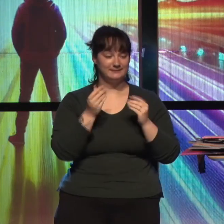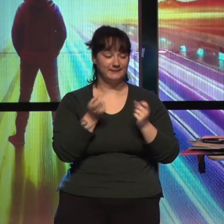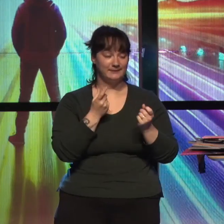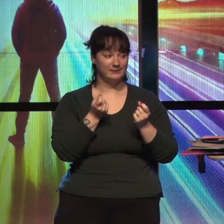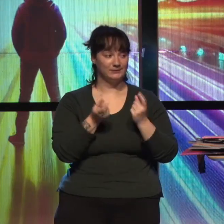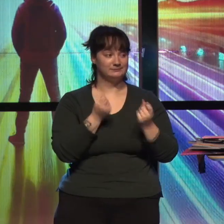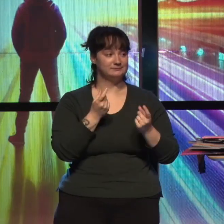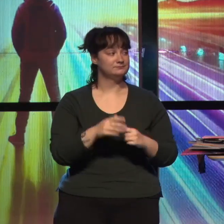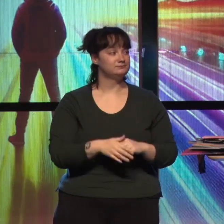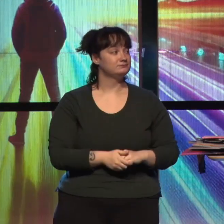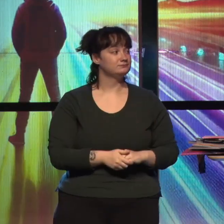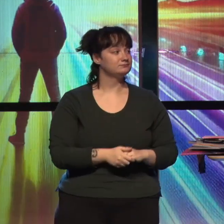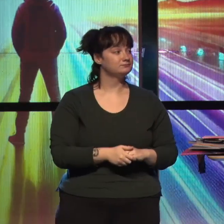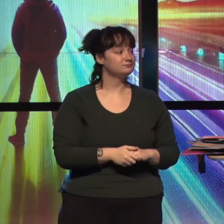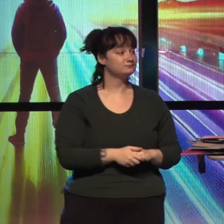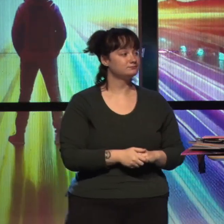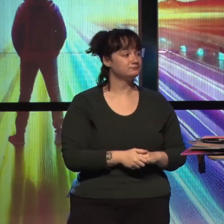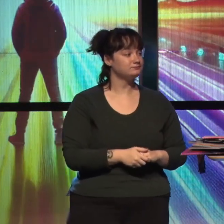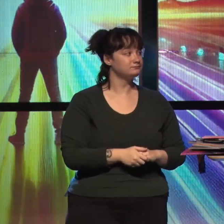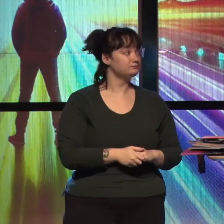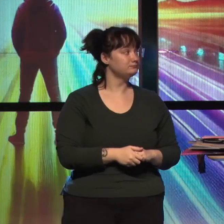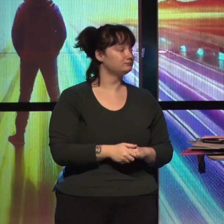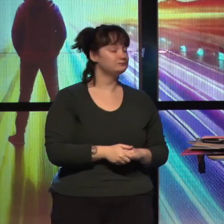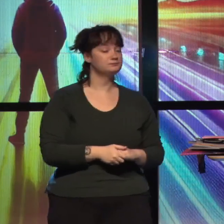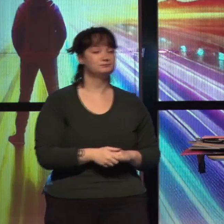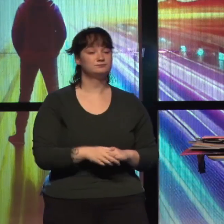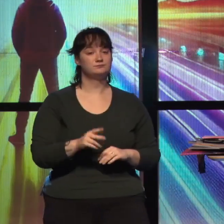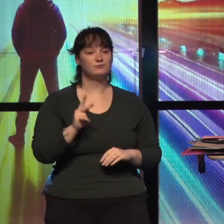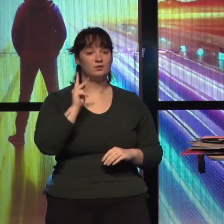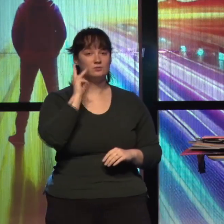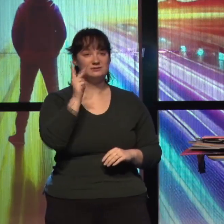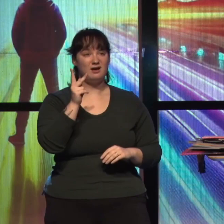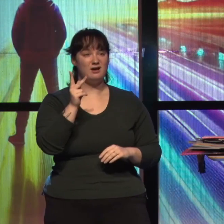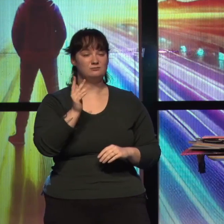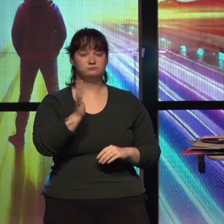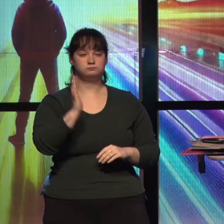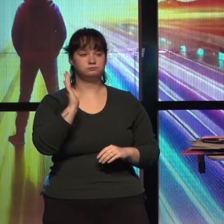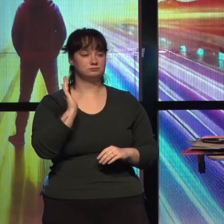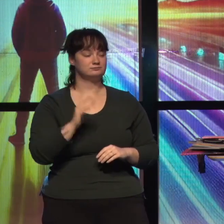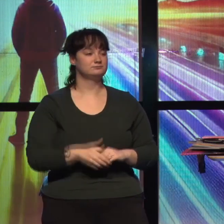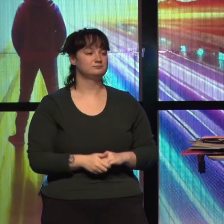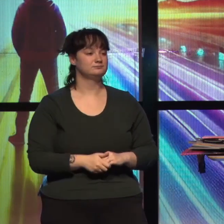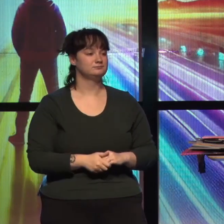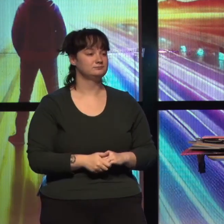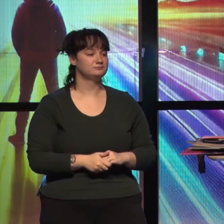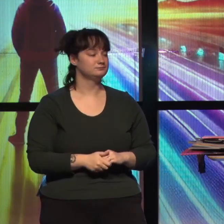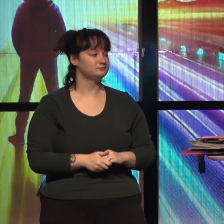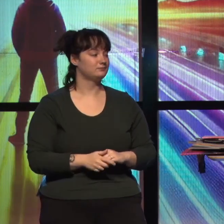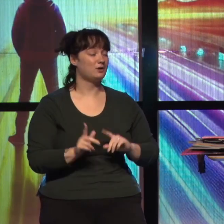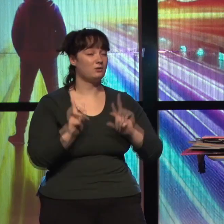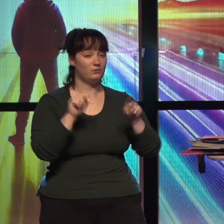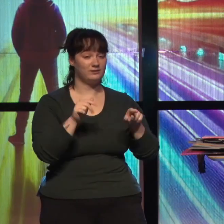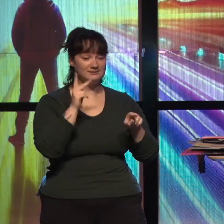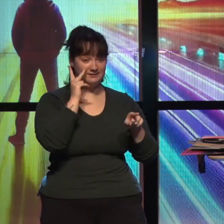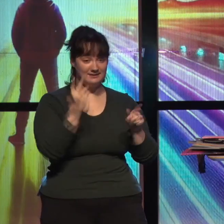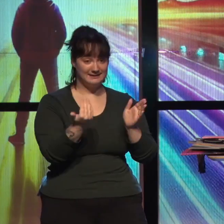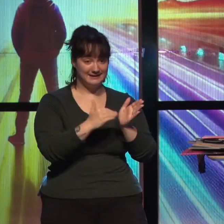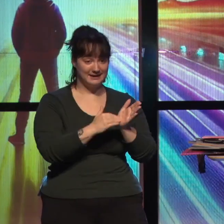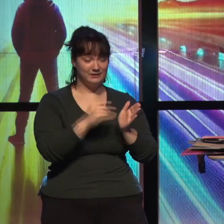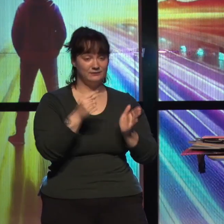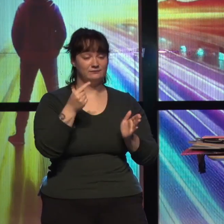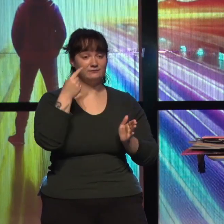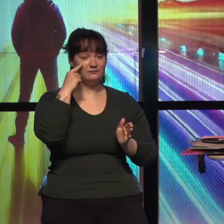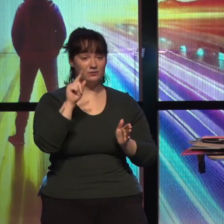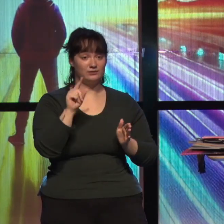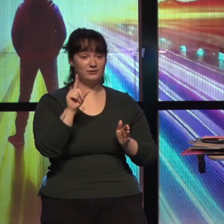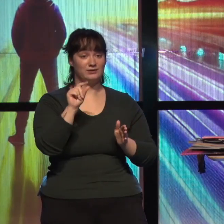Wicked, we saw Wicked in Providence, Rhode Island years and years and years ago, and then we just went down for the 20th anniversary down in, where do I live